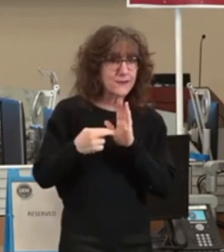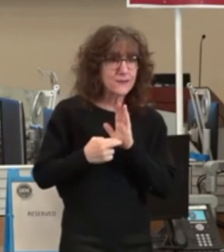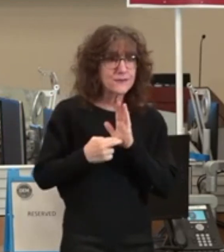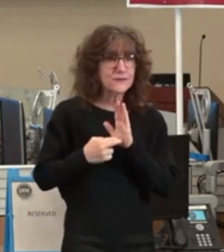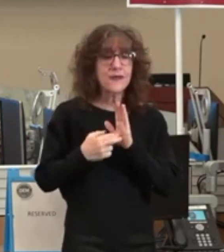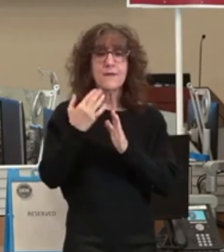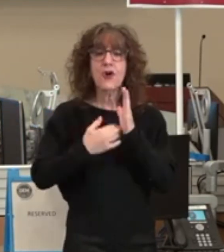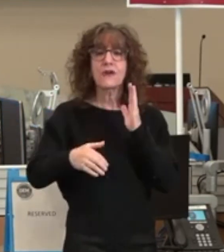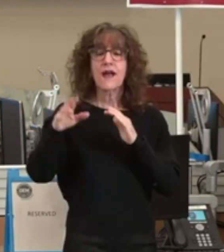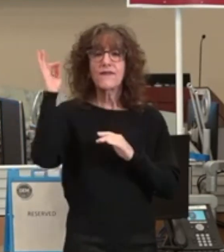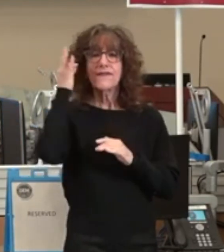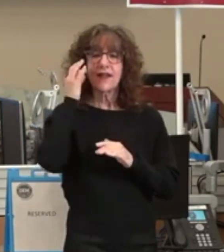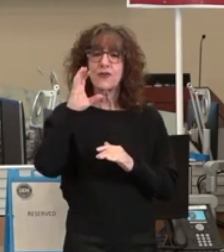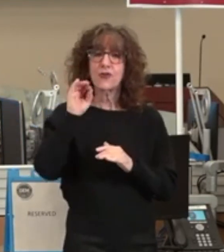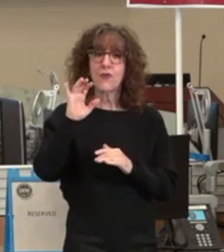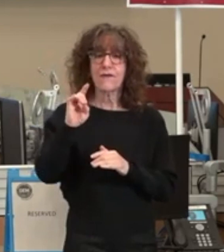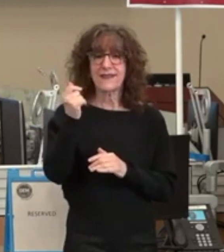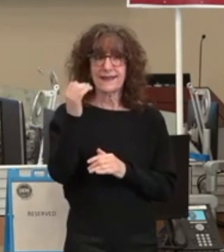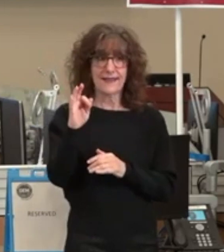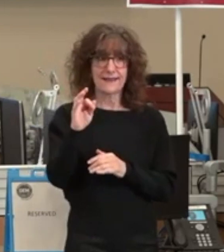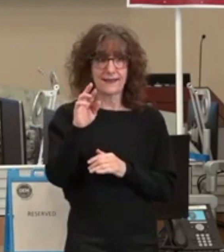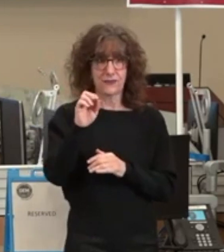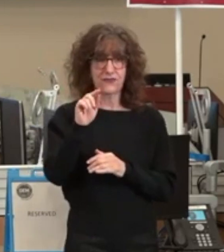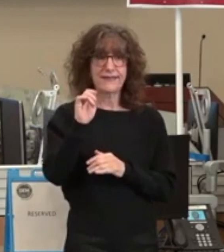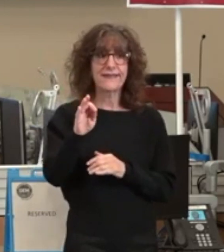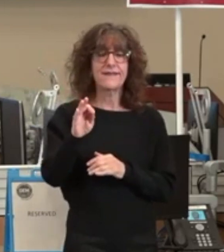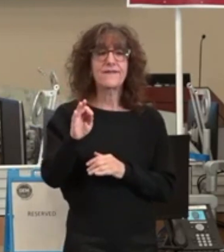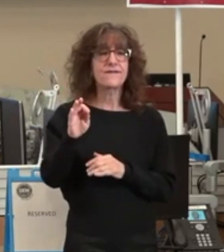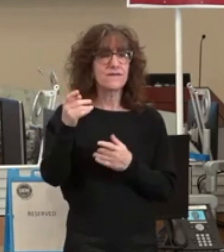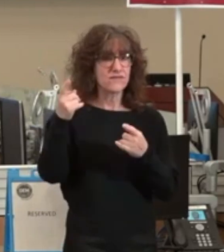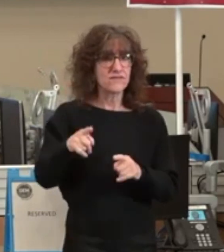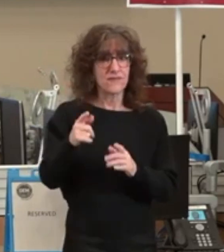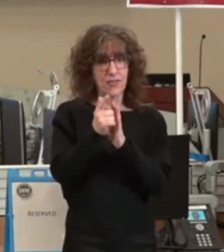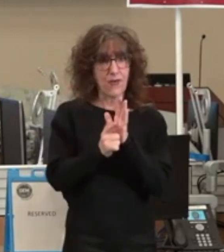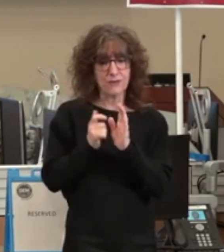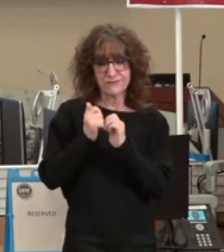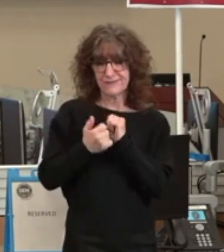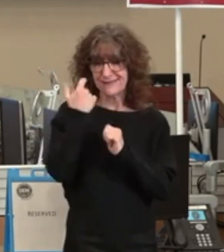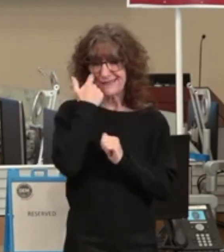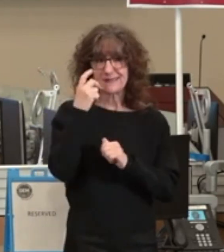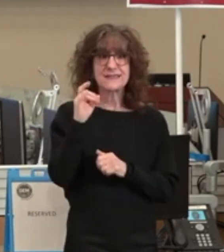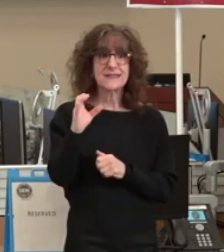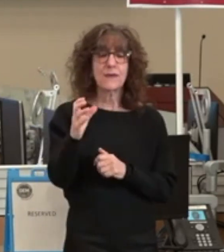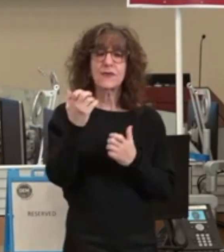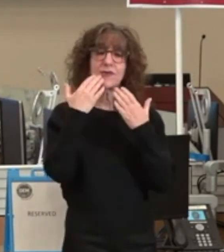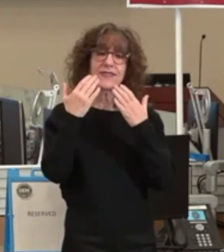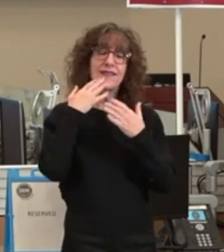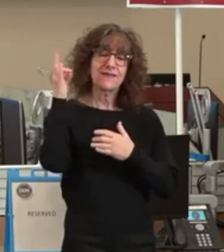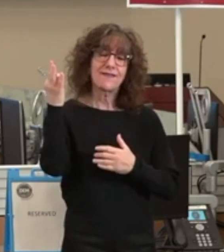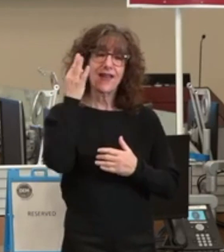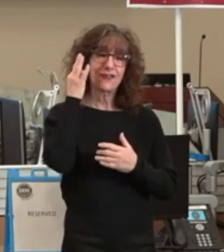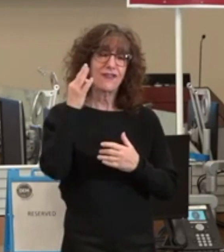of the federal COVID-19 relief package, which became law this past December. And I want to thank our federal delegation